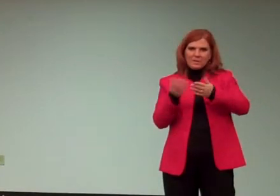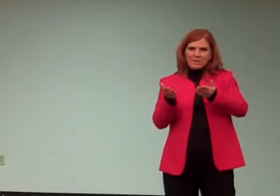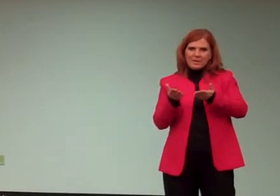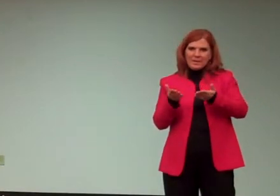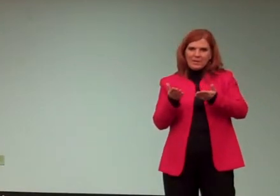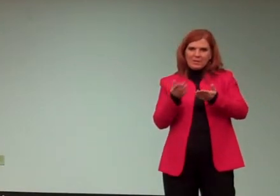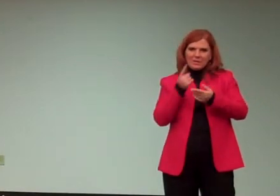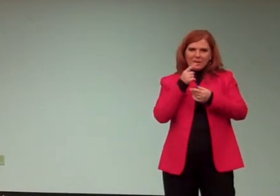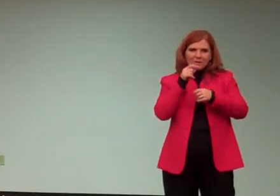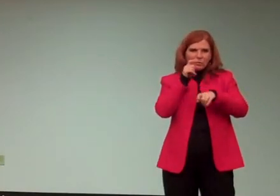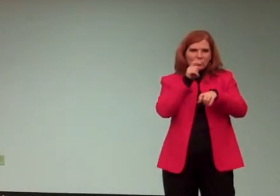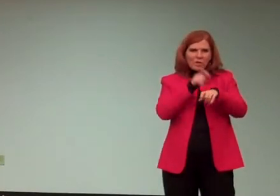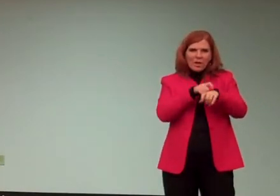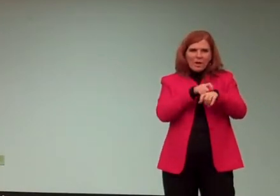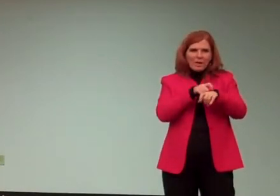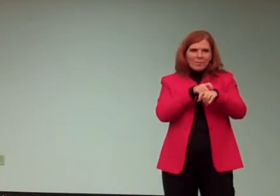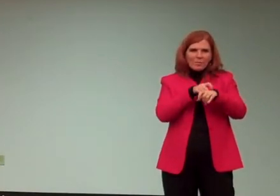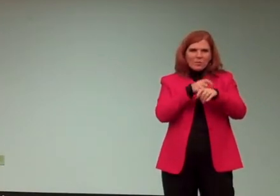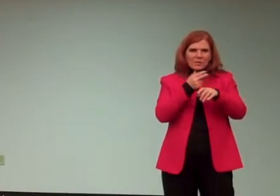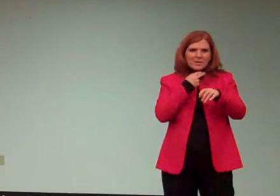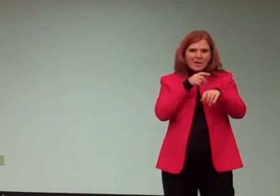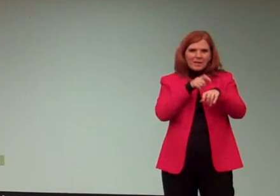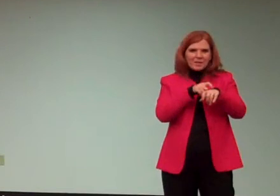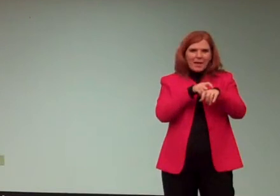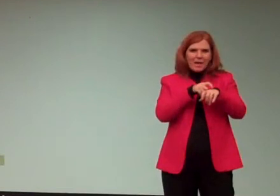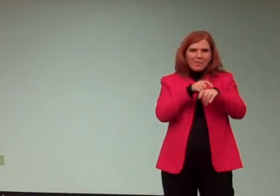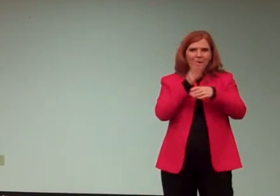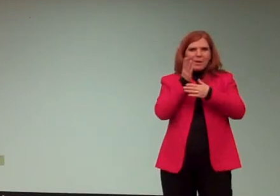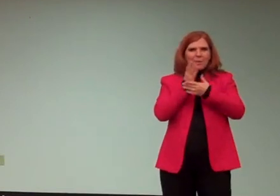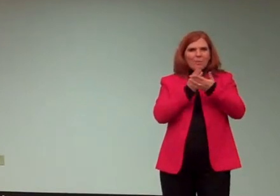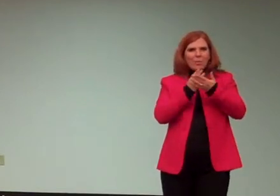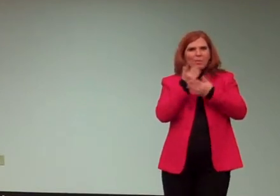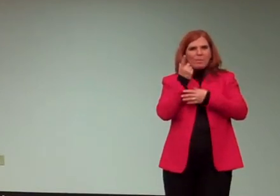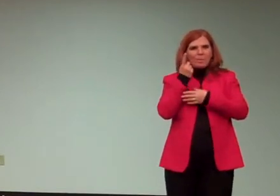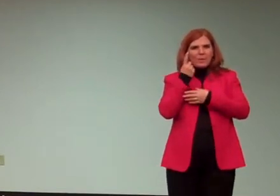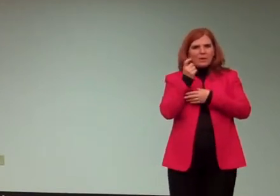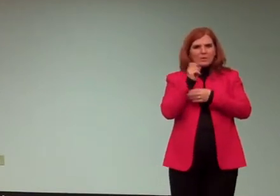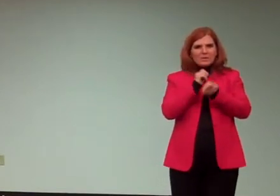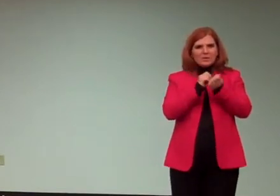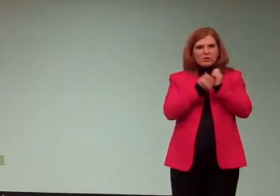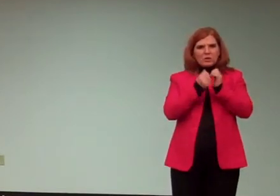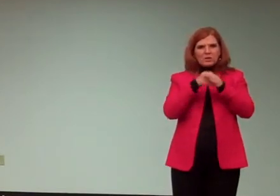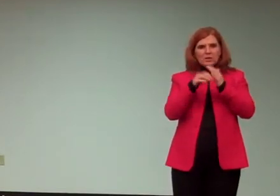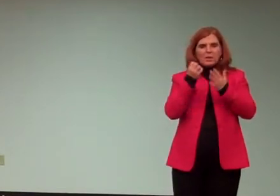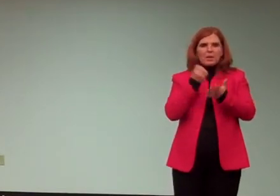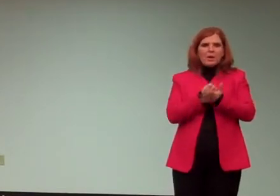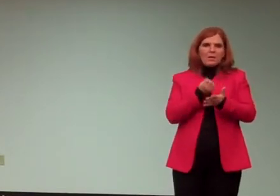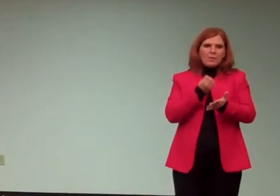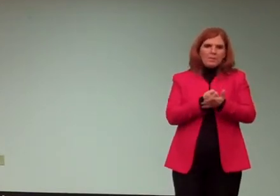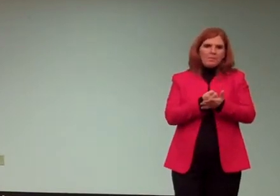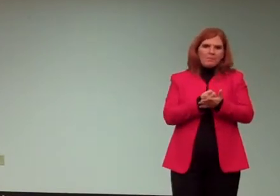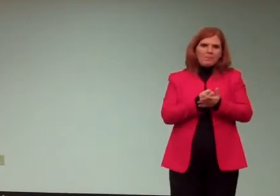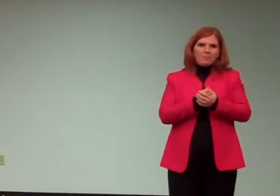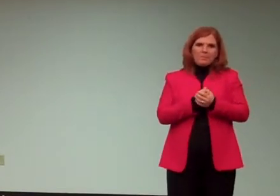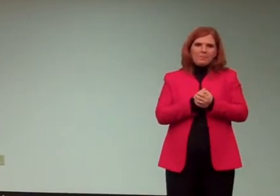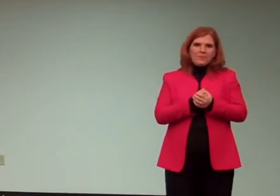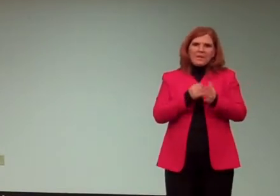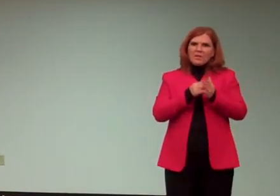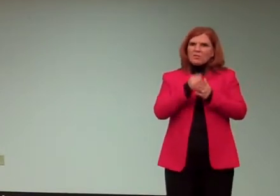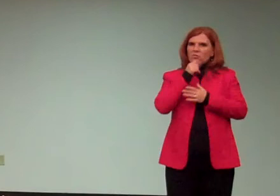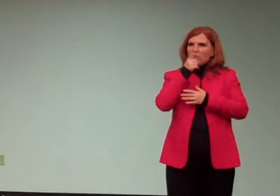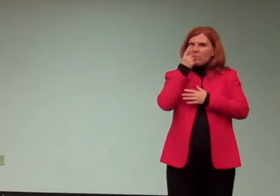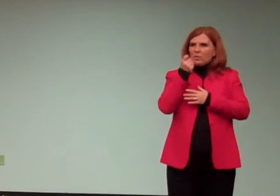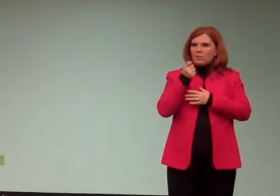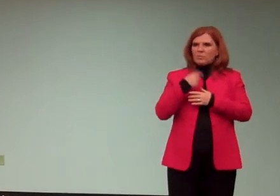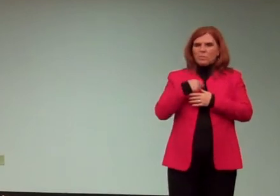here. It's like a little time warp. And partly that's due to the changes in the economy. It's not because we're